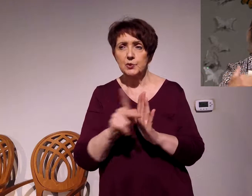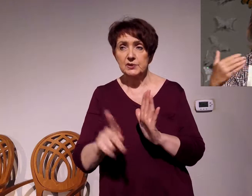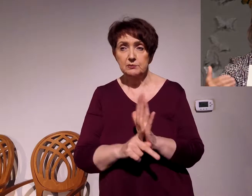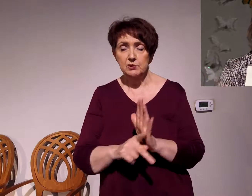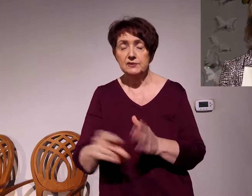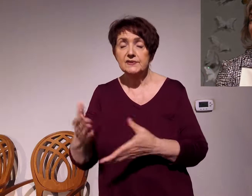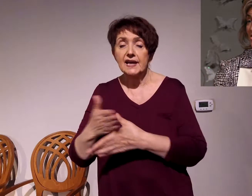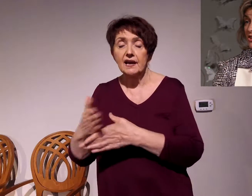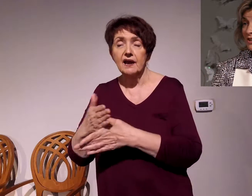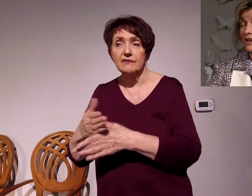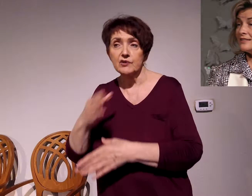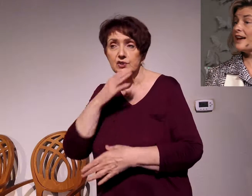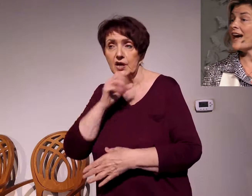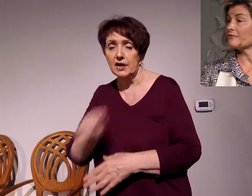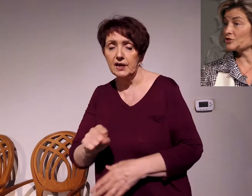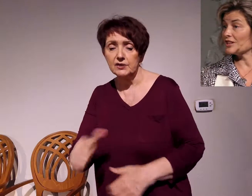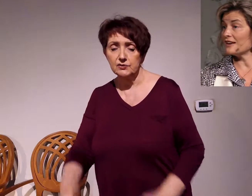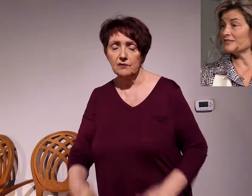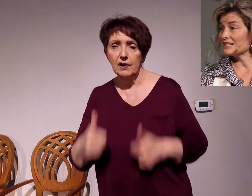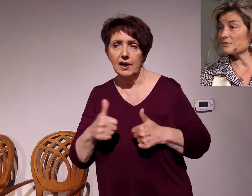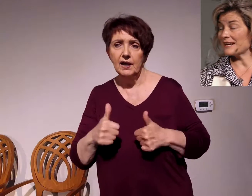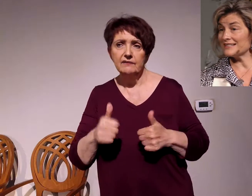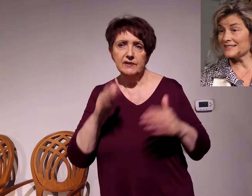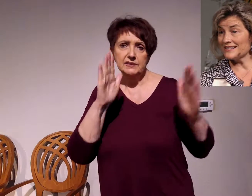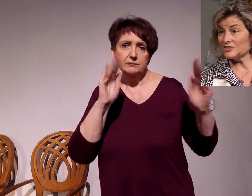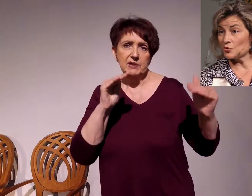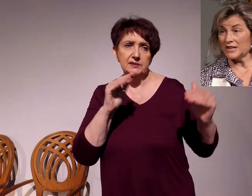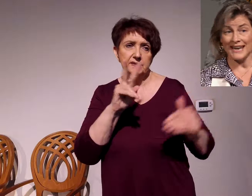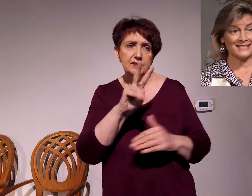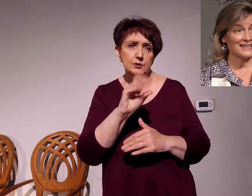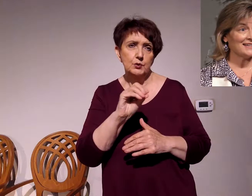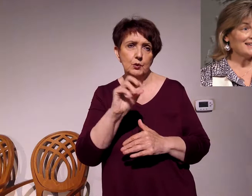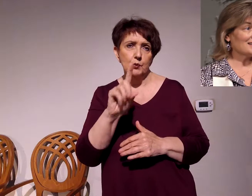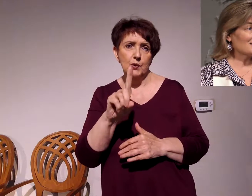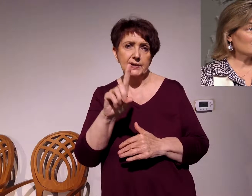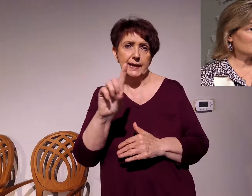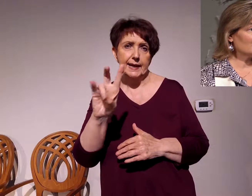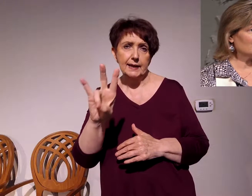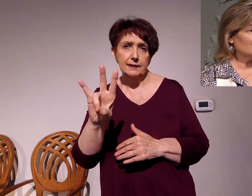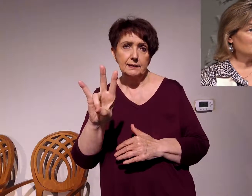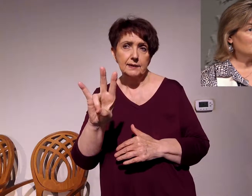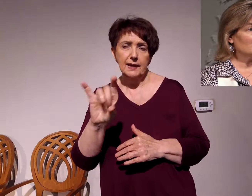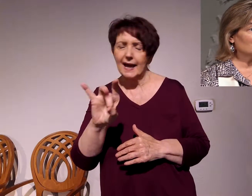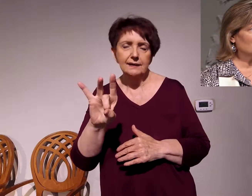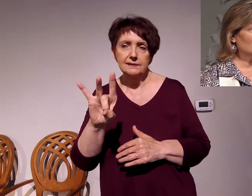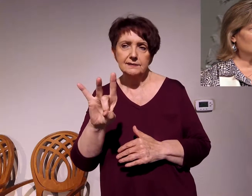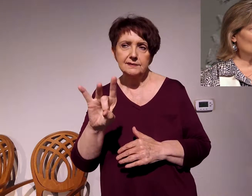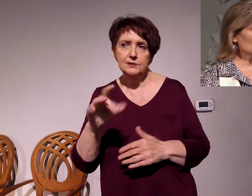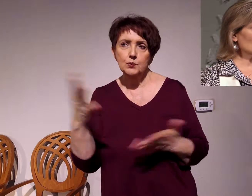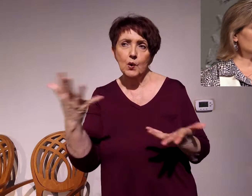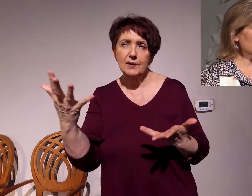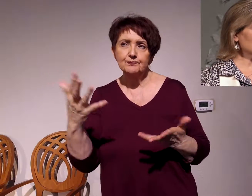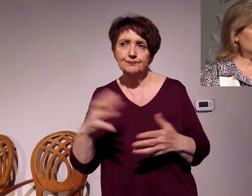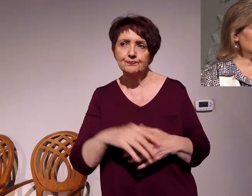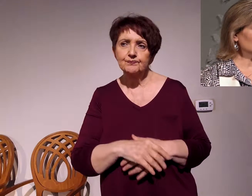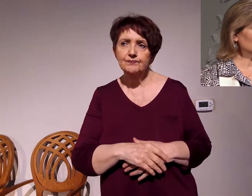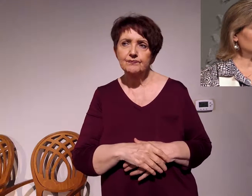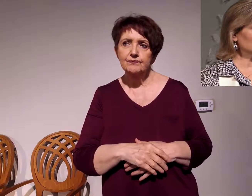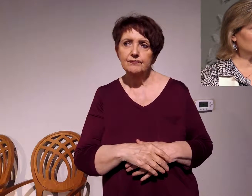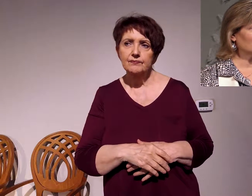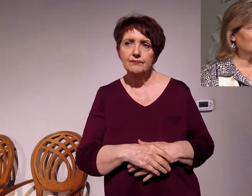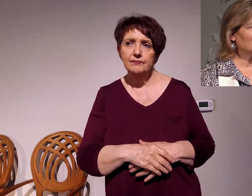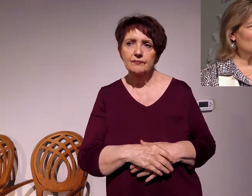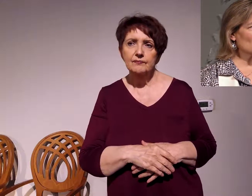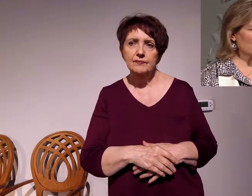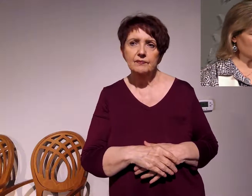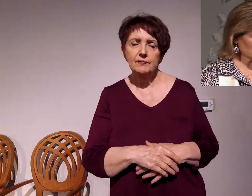But the average age and the average life expectancy in 2018 is? You want to know what that is? You want to know what that is?